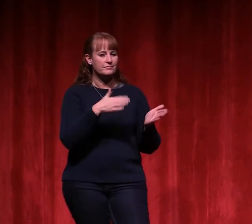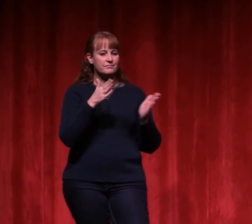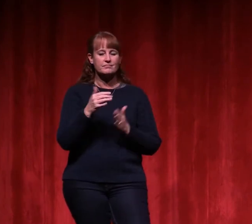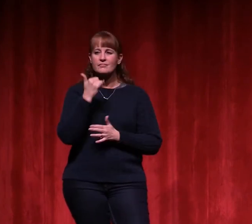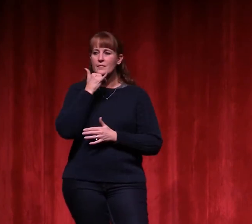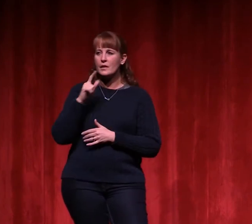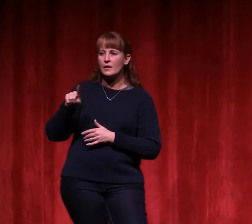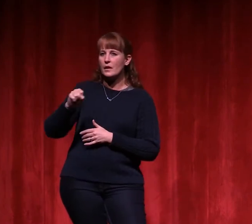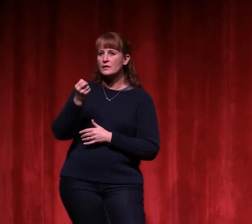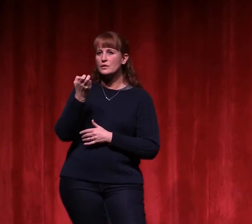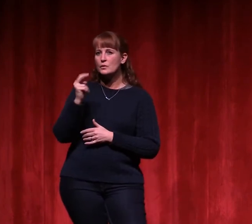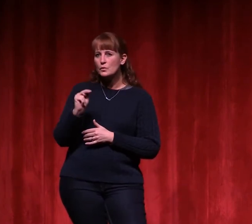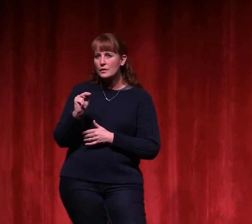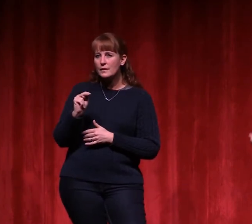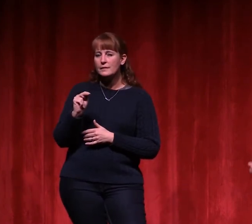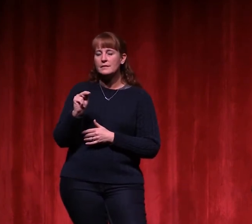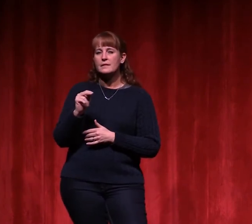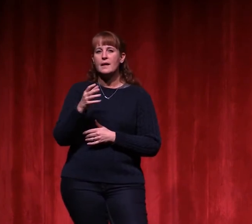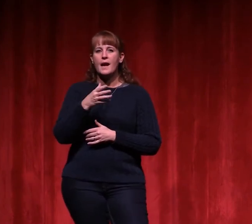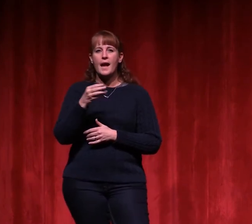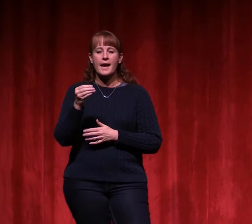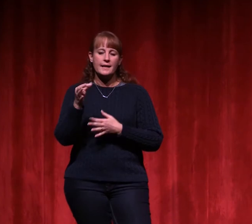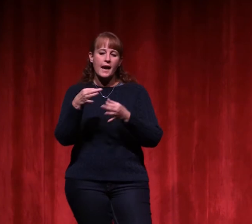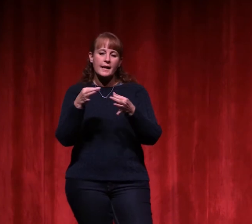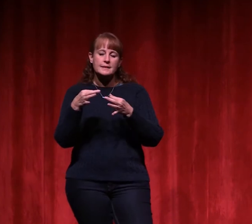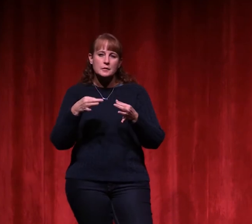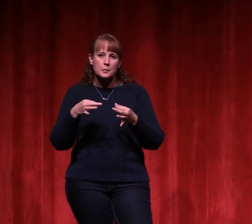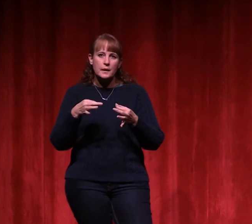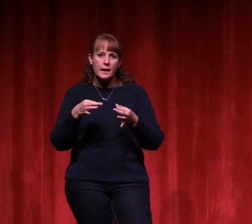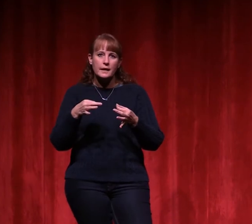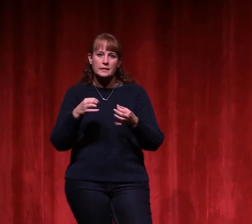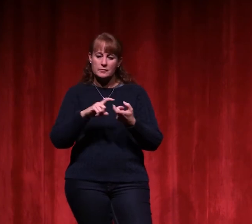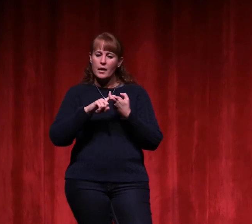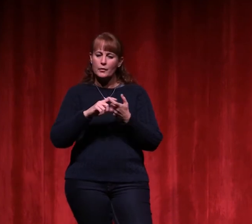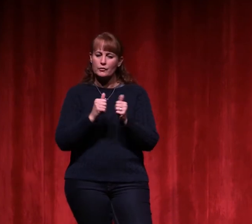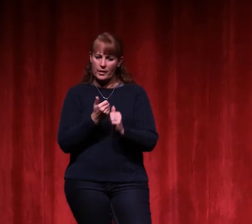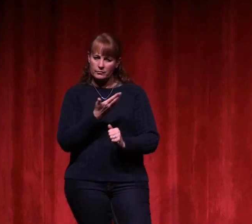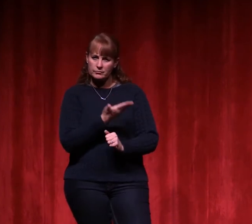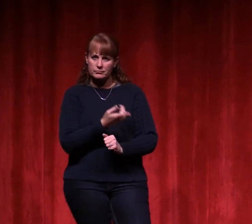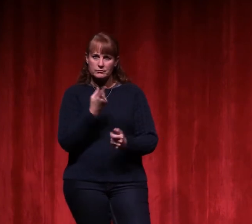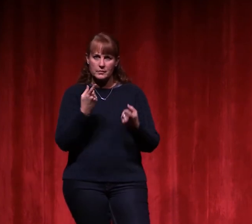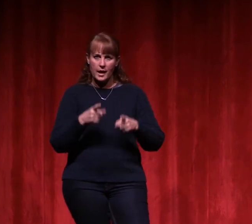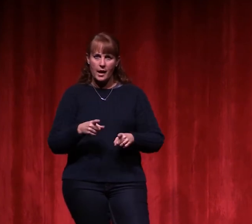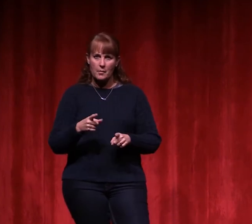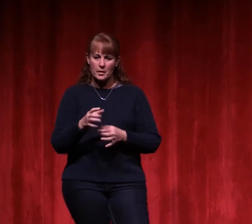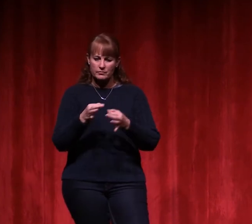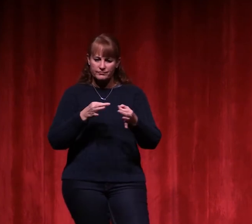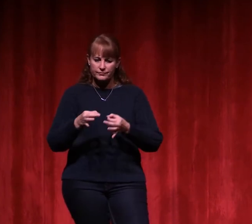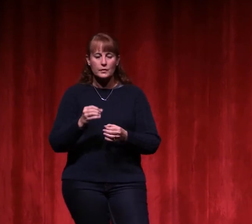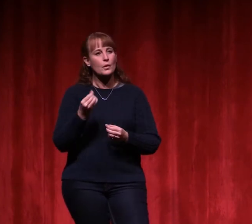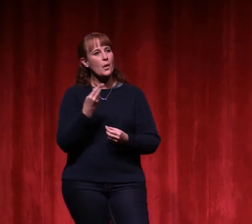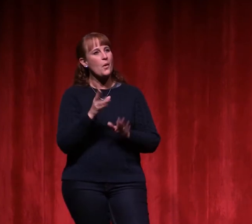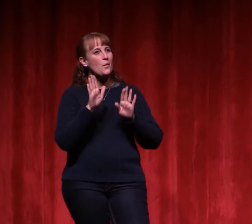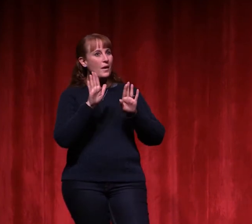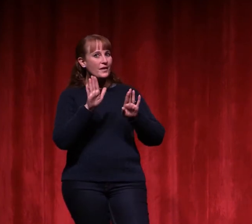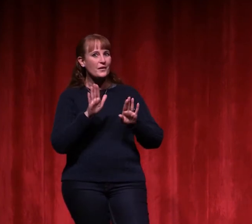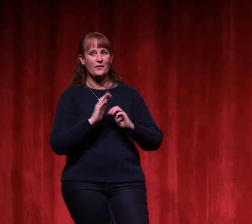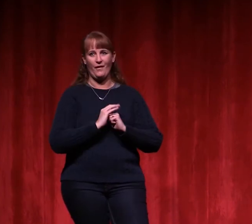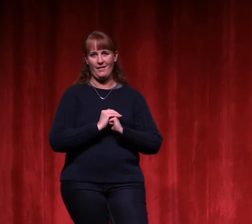up on the phone. And I explained to her that I was a friend of David's and what had happened, and she goes, oh, wonderful.